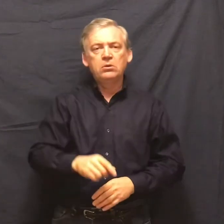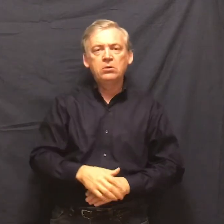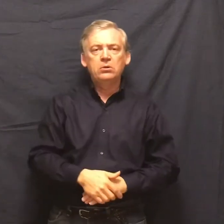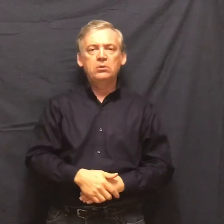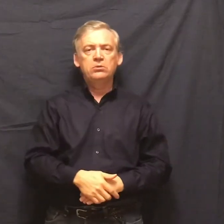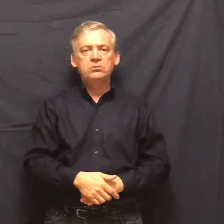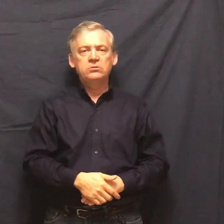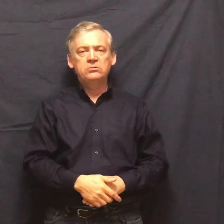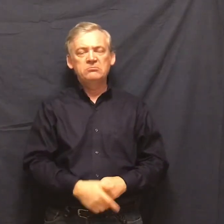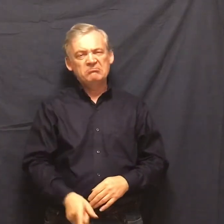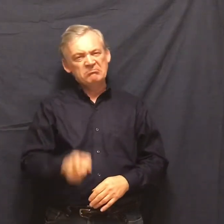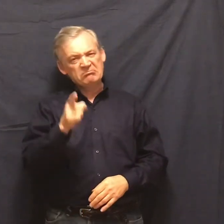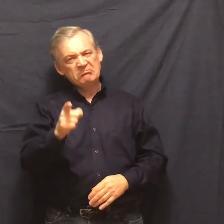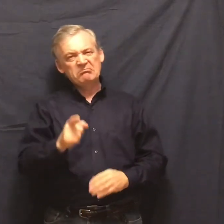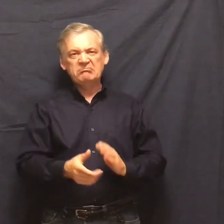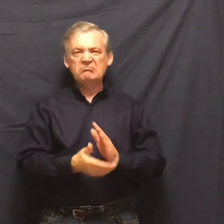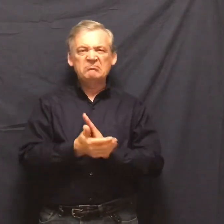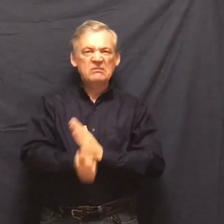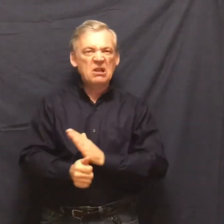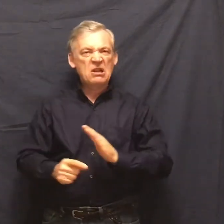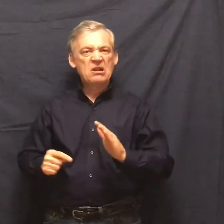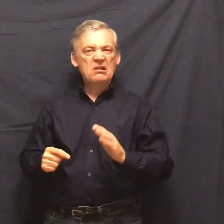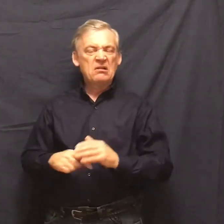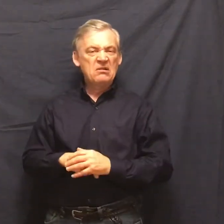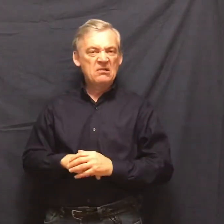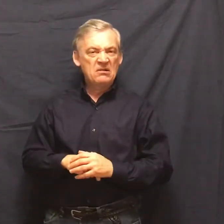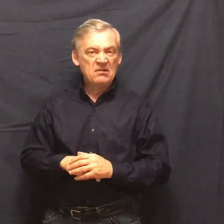He was capable of killing a fly on the wheeler's butt with a